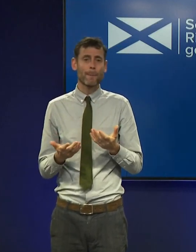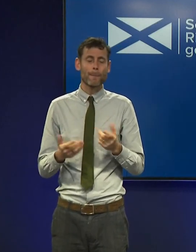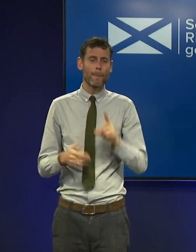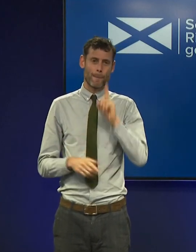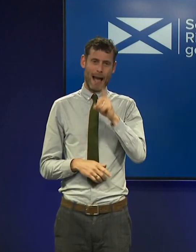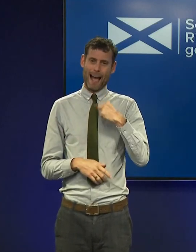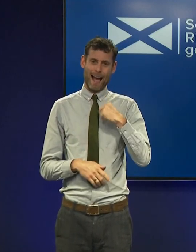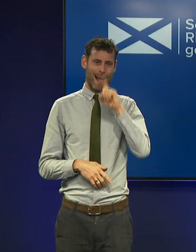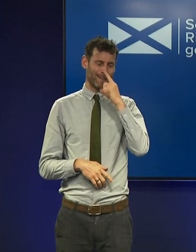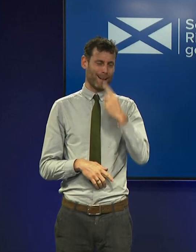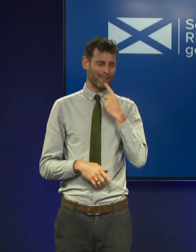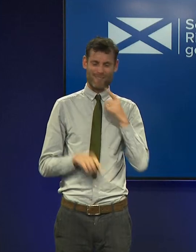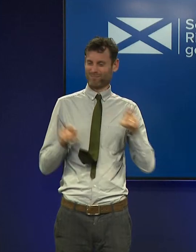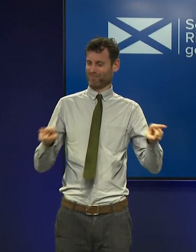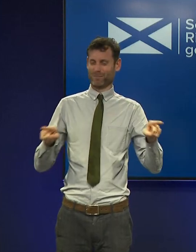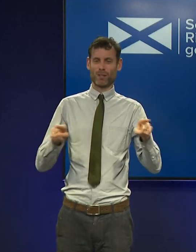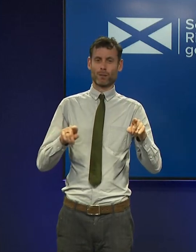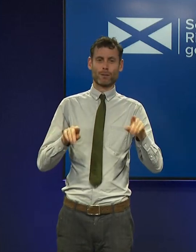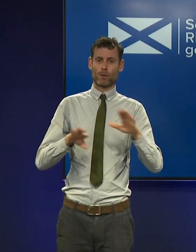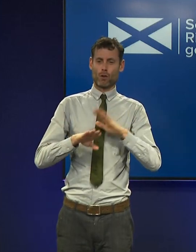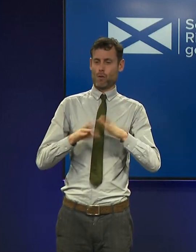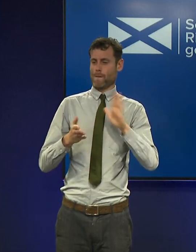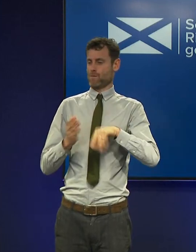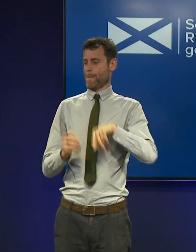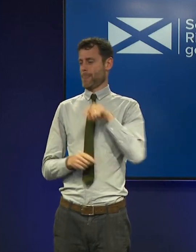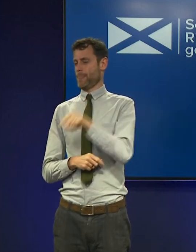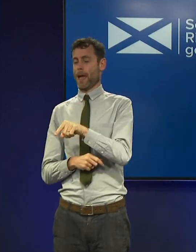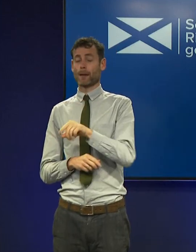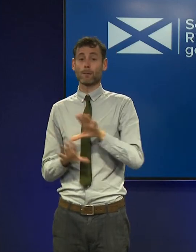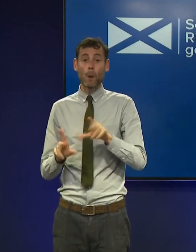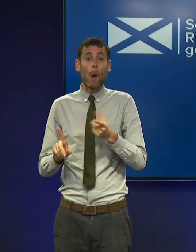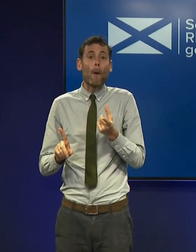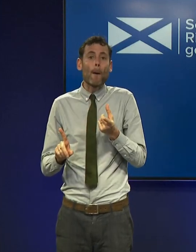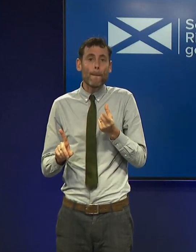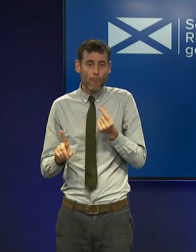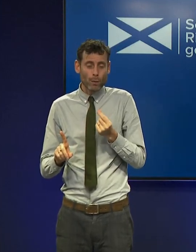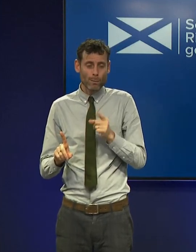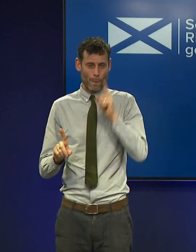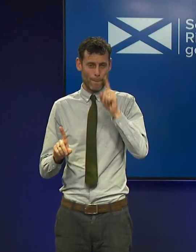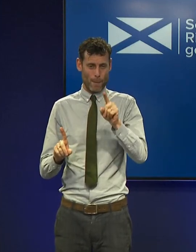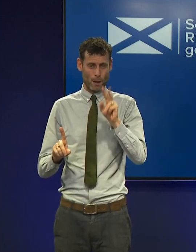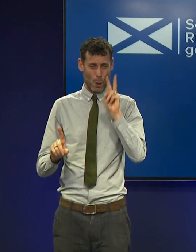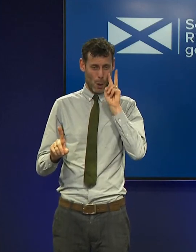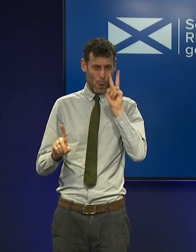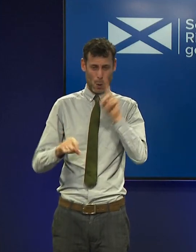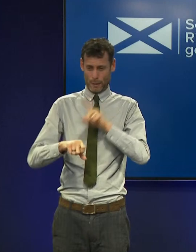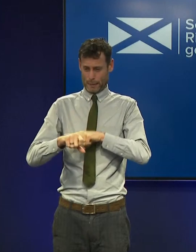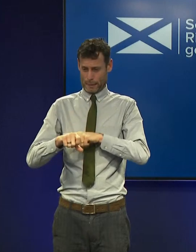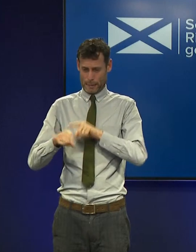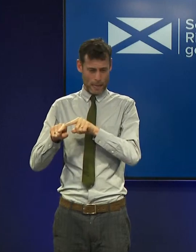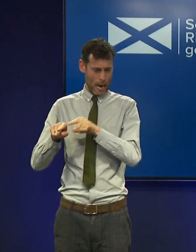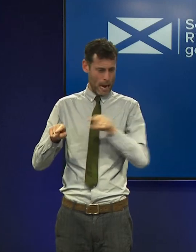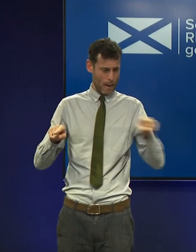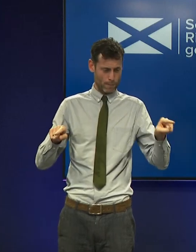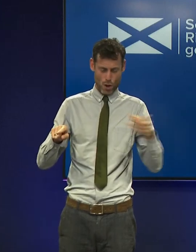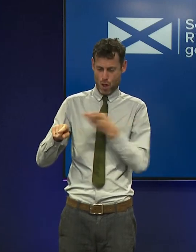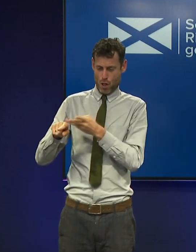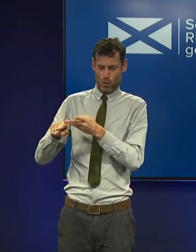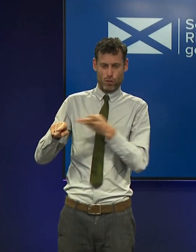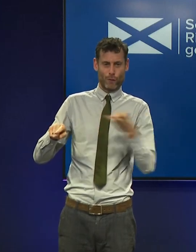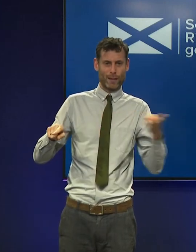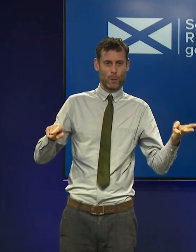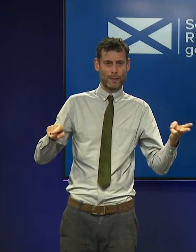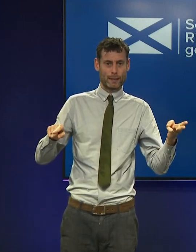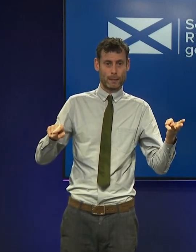I can definitively rule it out right now. The timelines for COP, we are now, what, 3 weeks away from